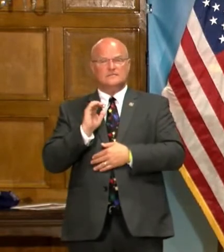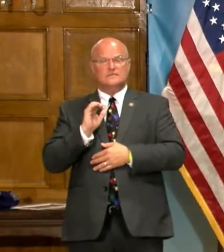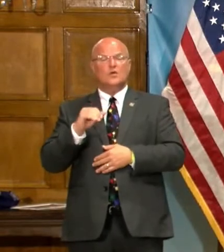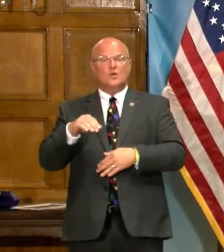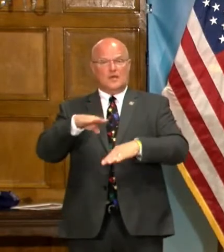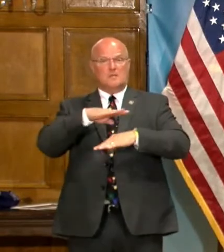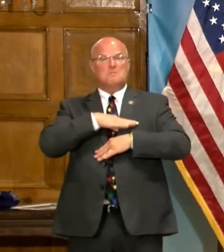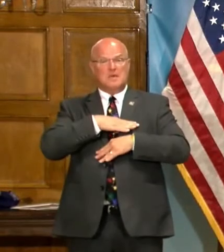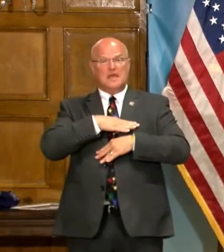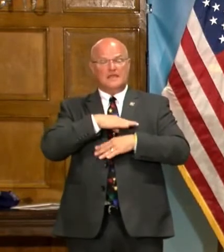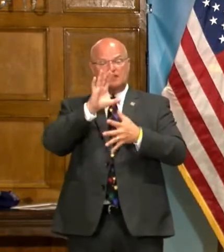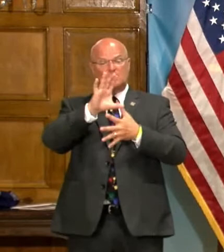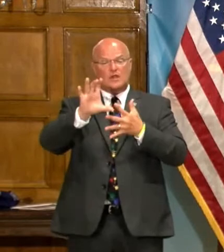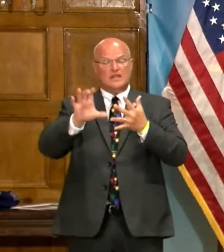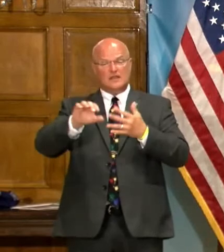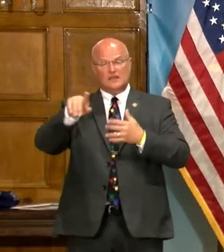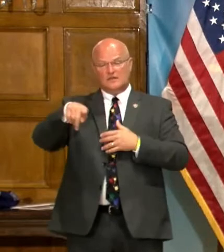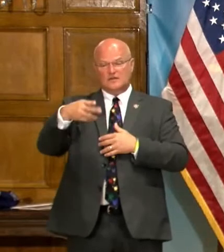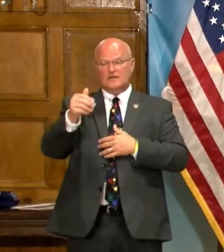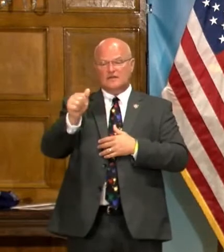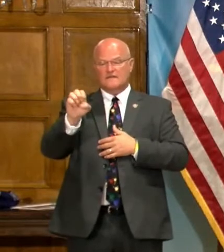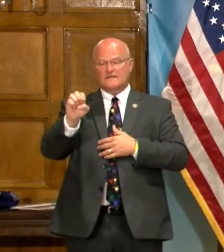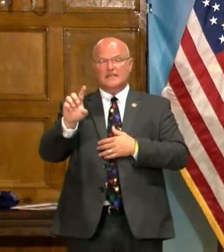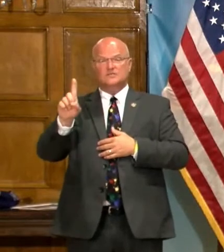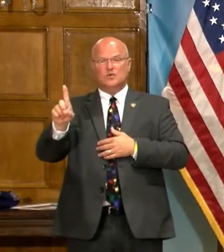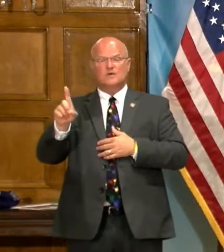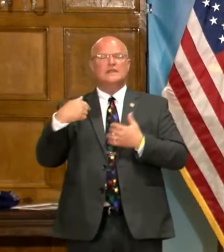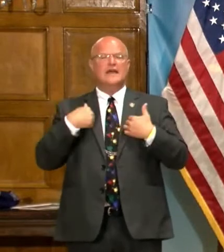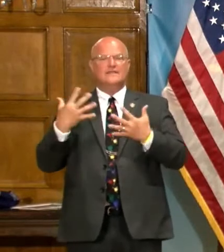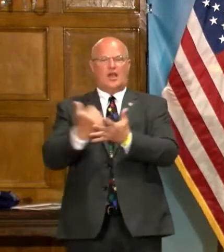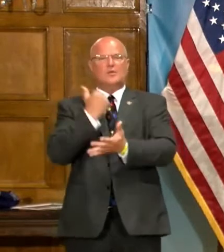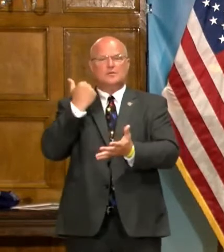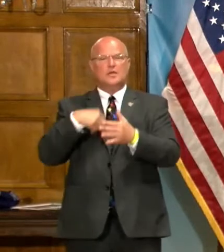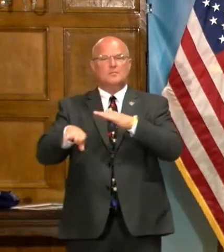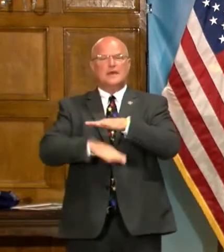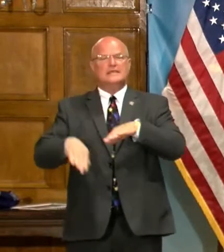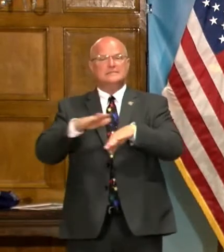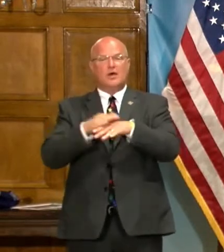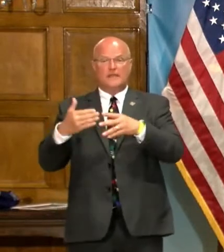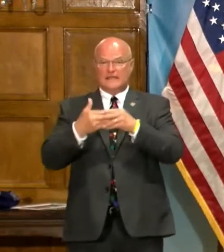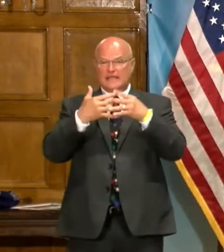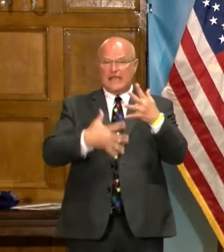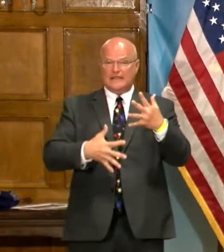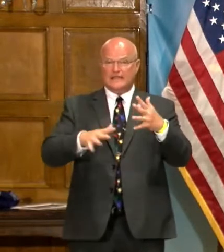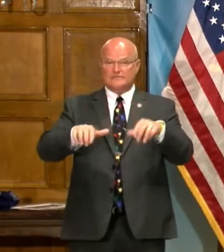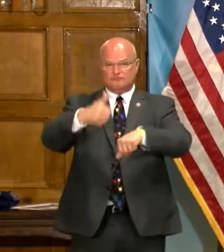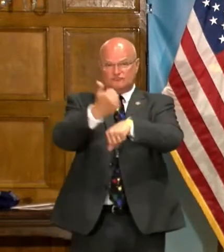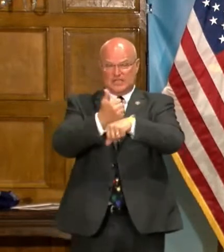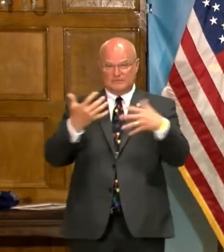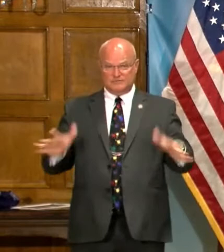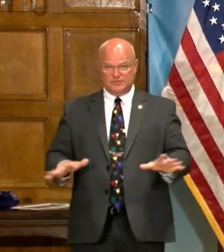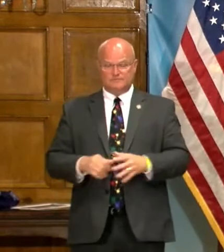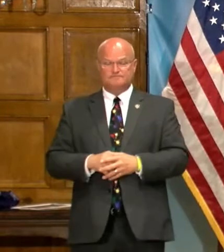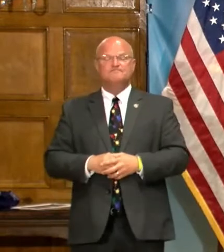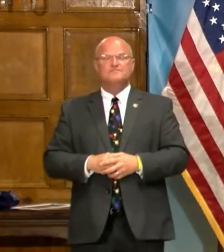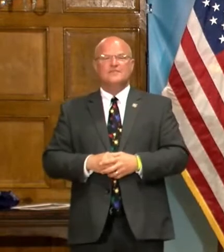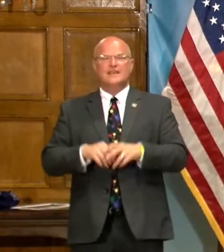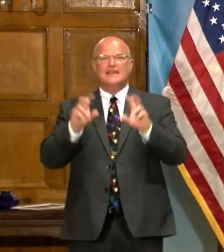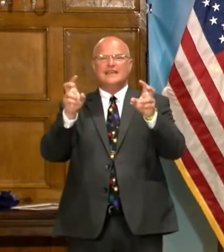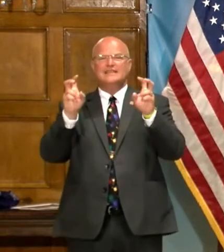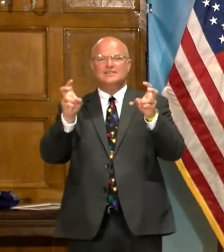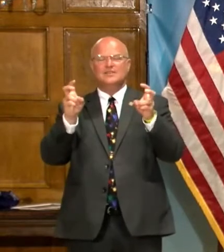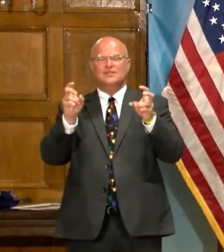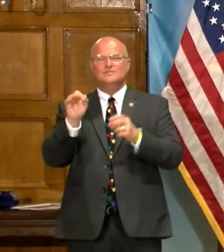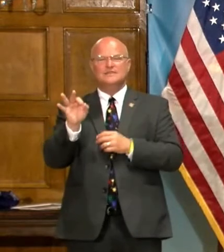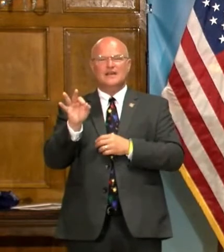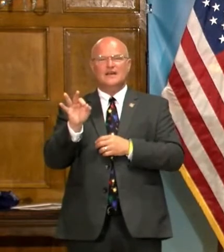we met the gating criteria for phase 1, and so they have that opportunity based upon the guidelines that we presented. In terms of